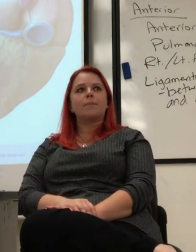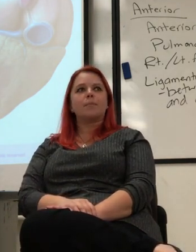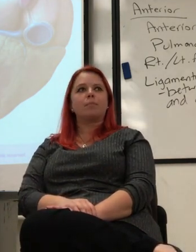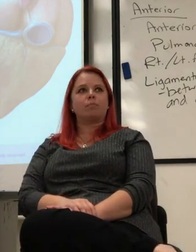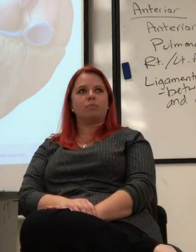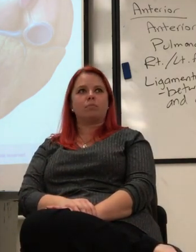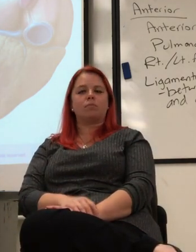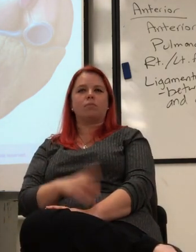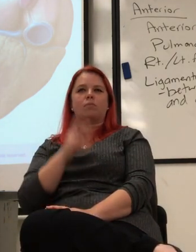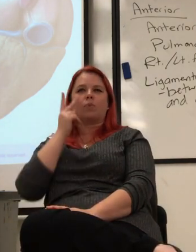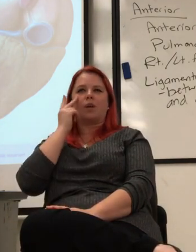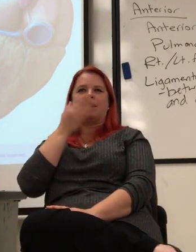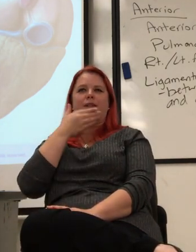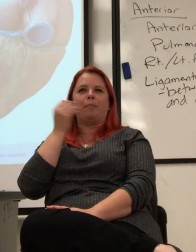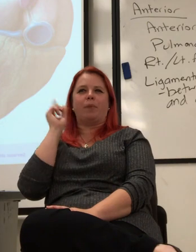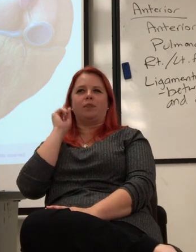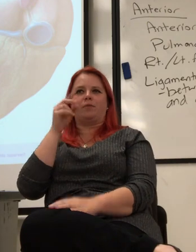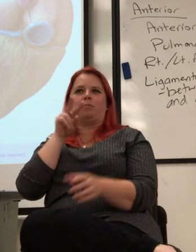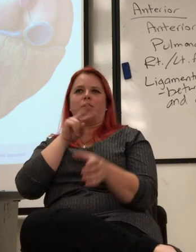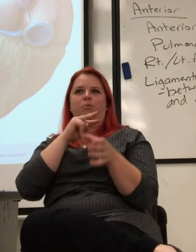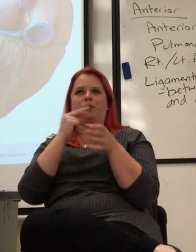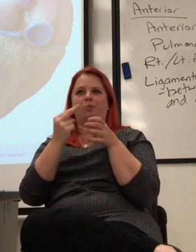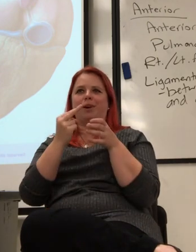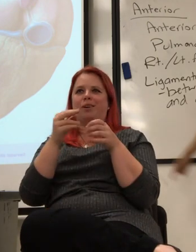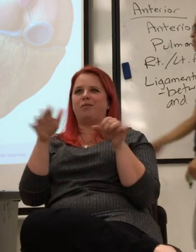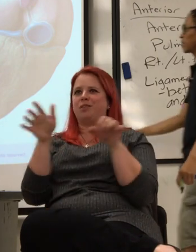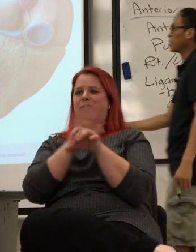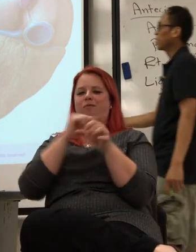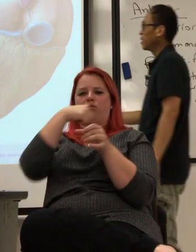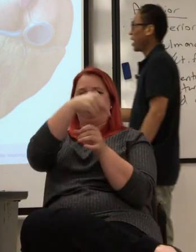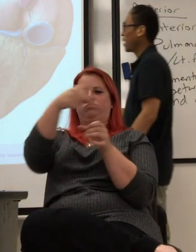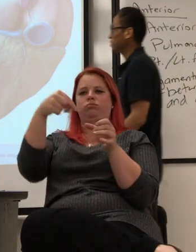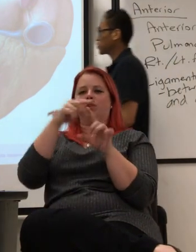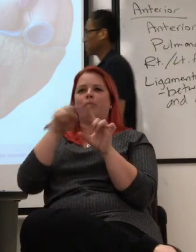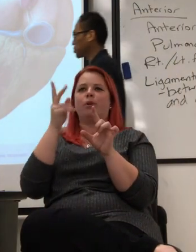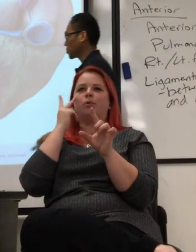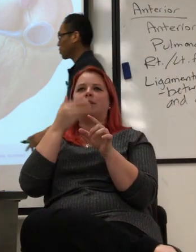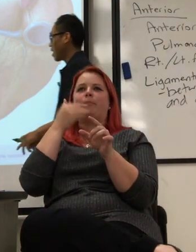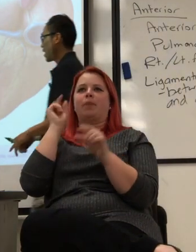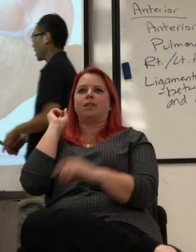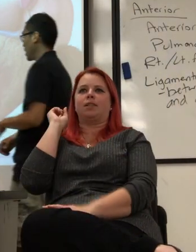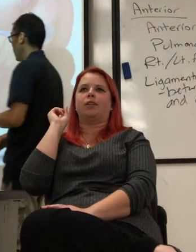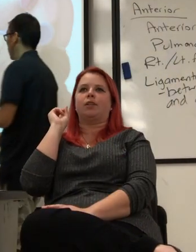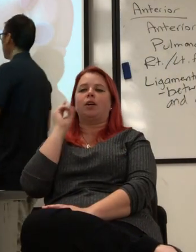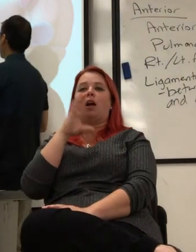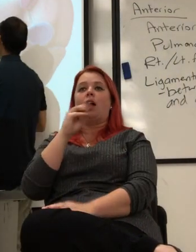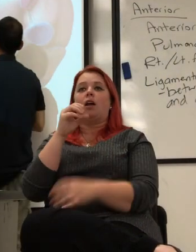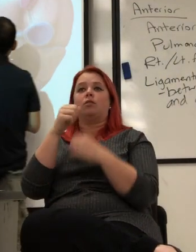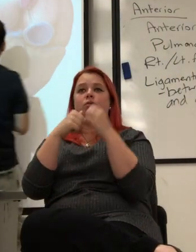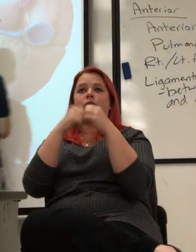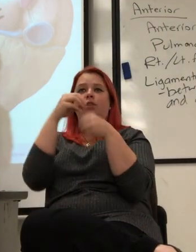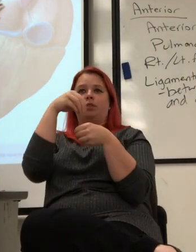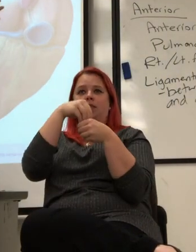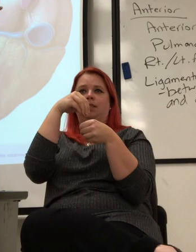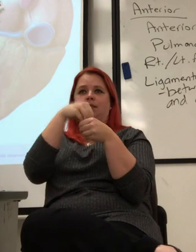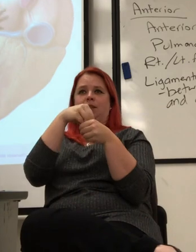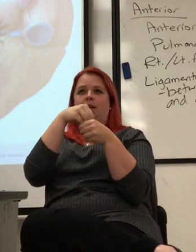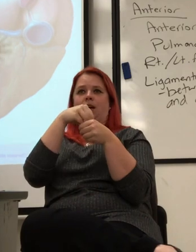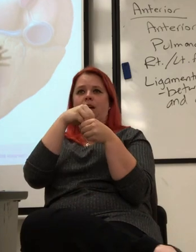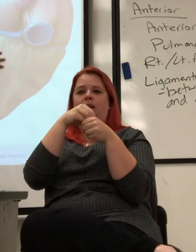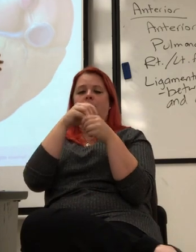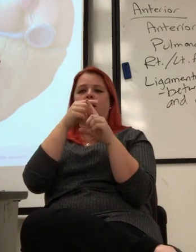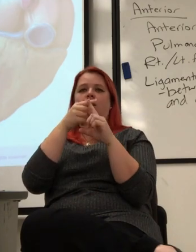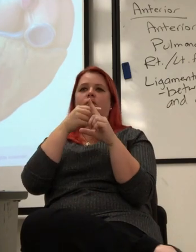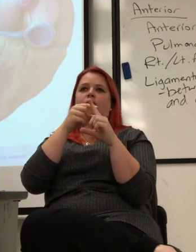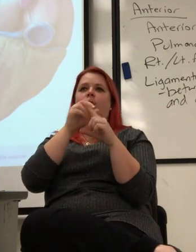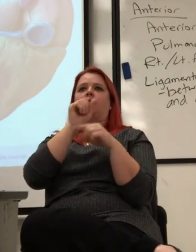You see it best from this perspective. It goes all the way around, but you see it best right here. And the structure line in it, between atria on top